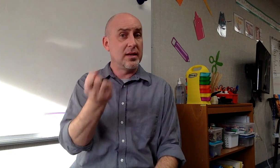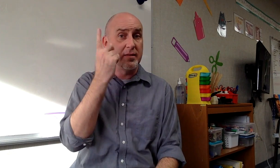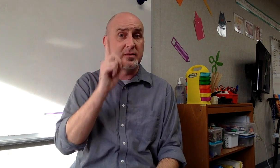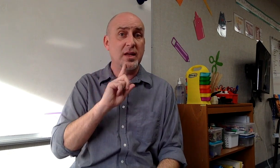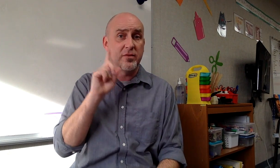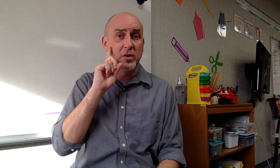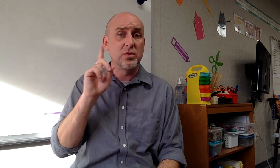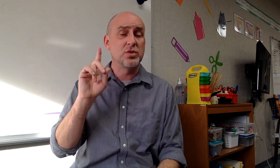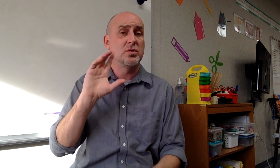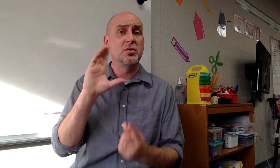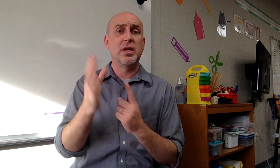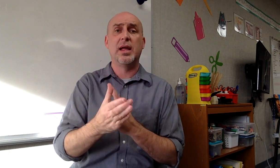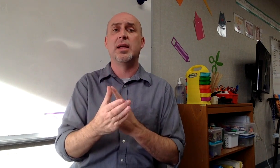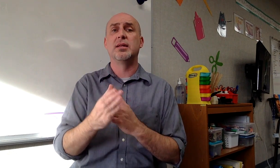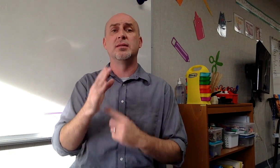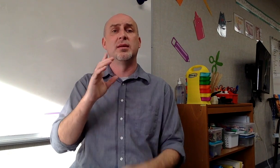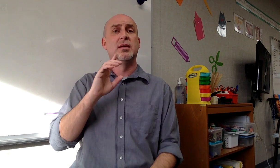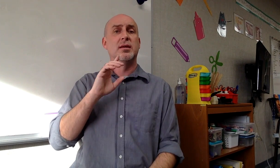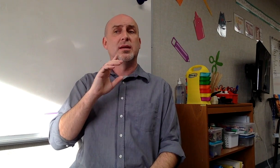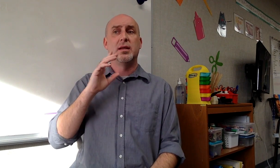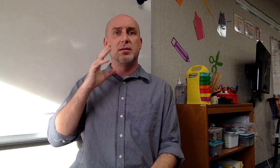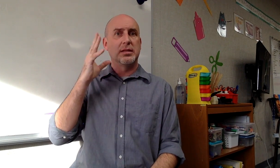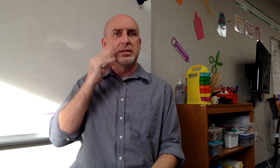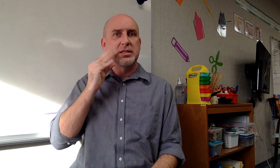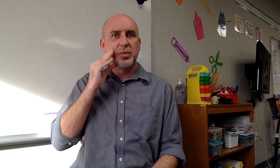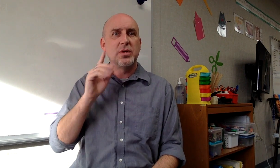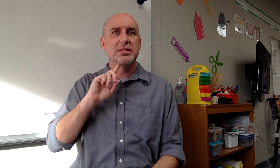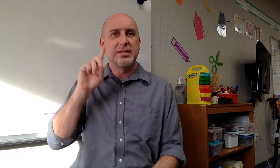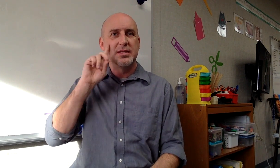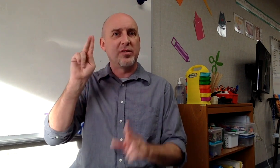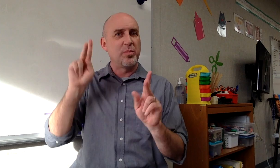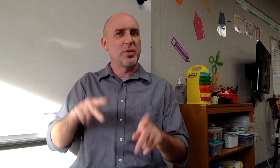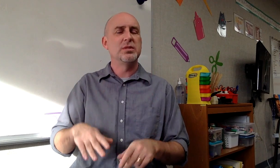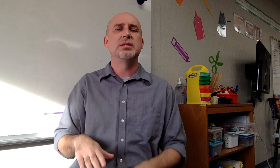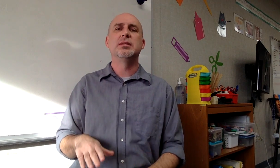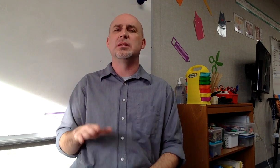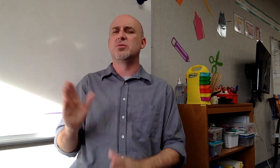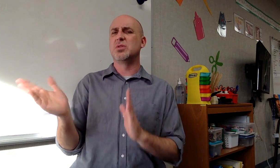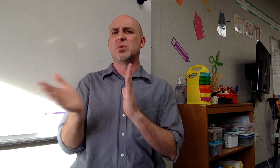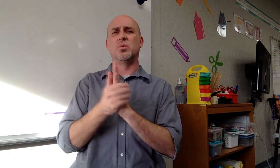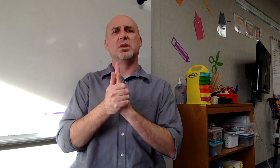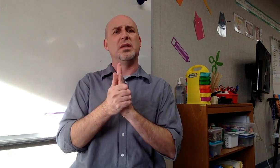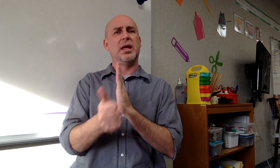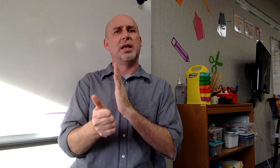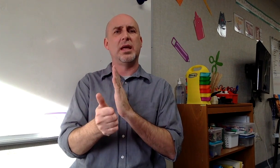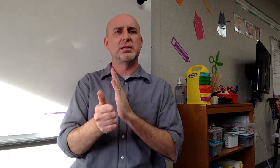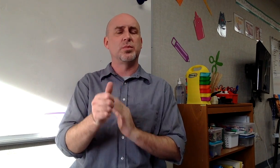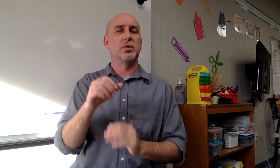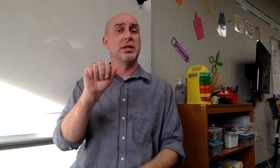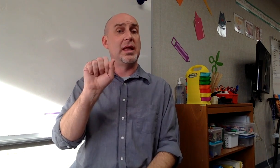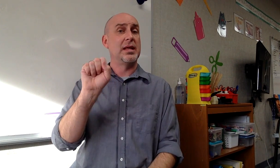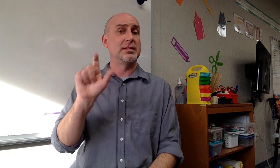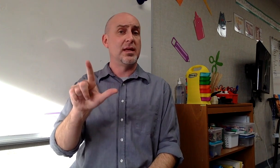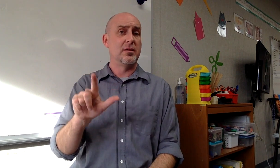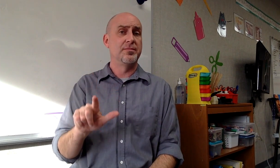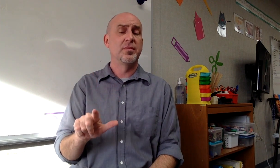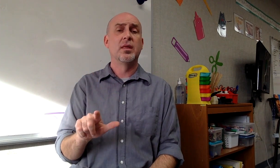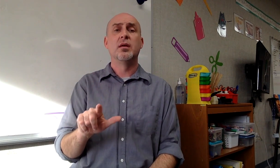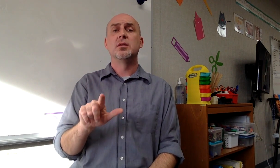of deaf culture and his experience as a deaf person, and just a real expert in ASL. So